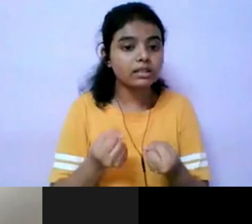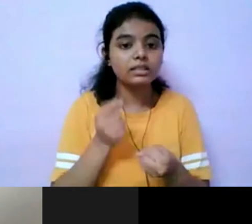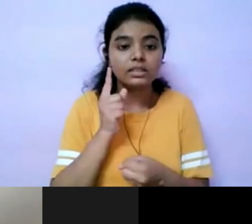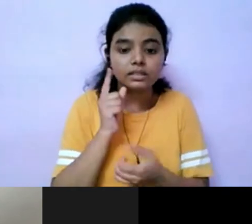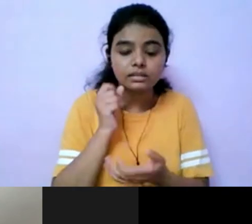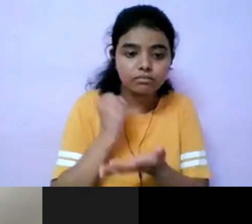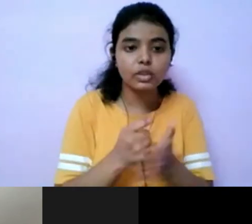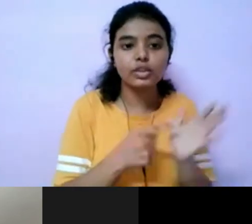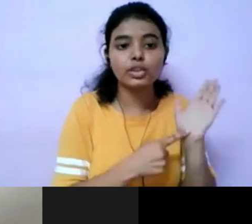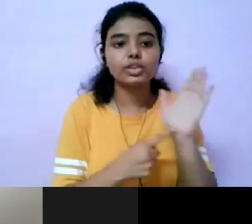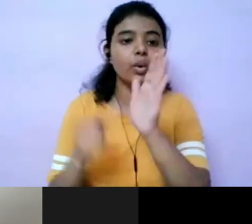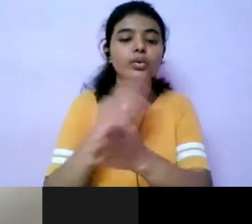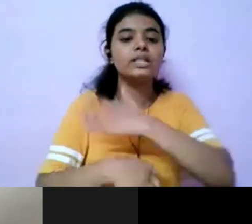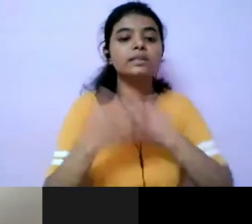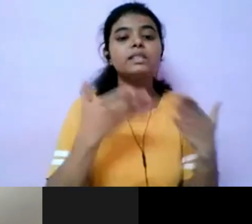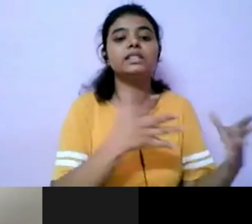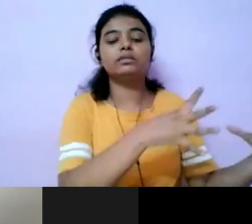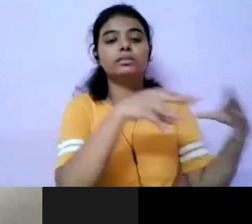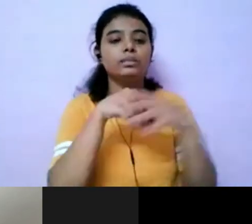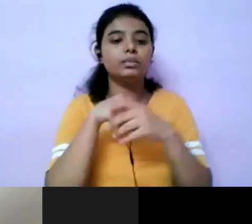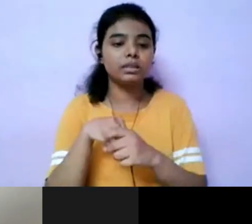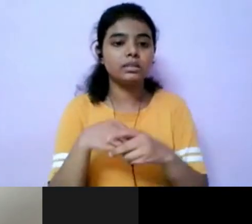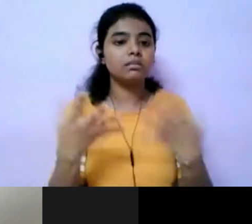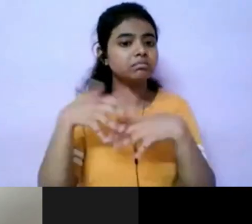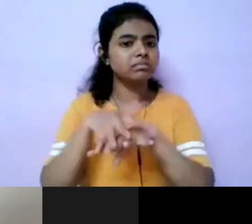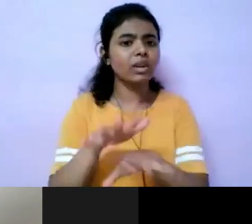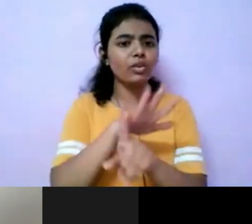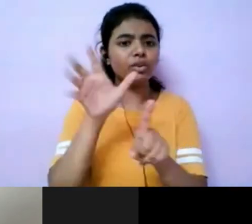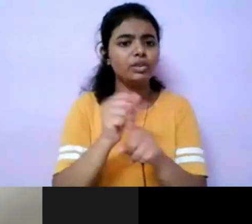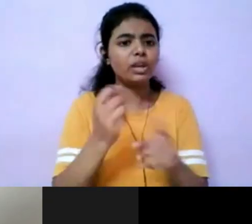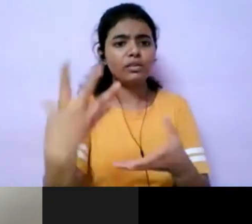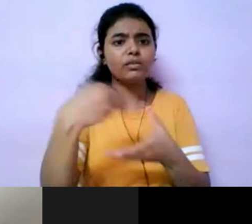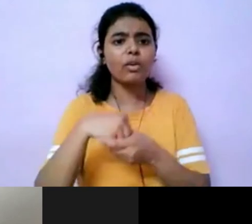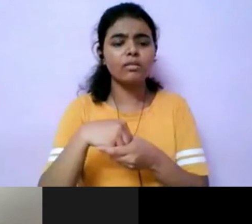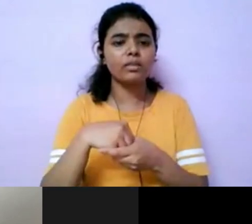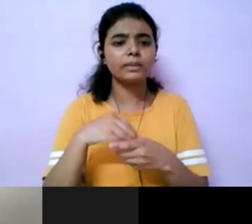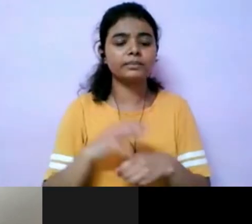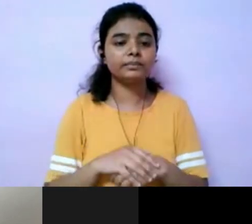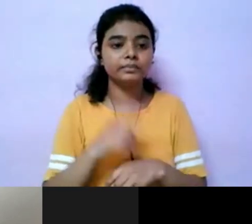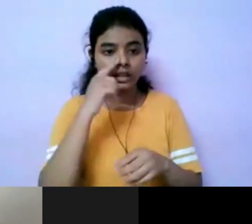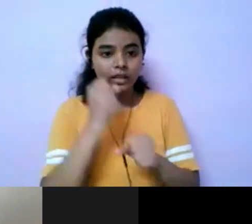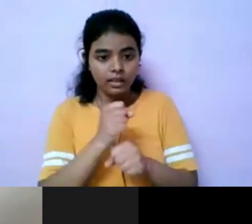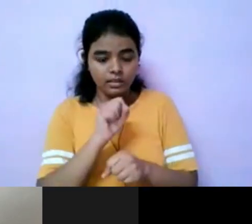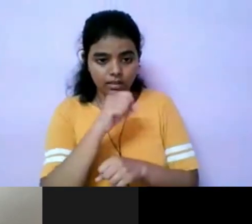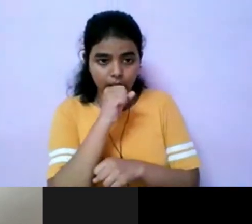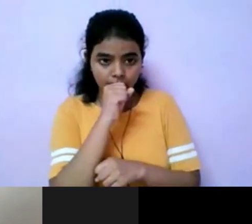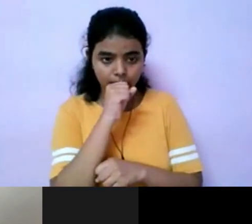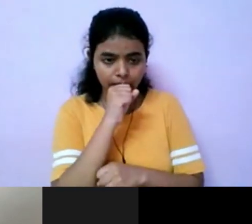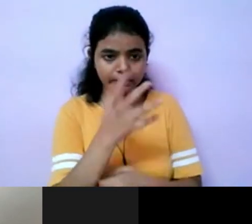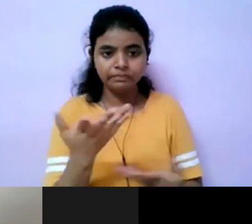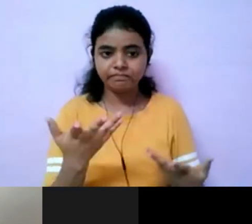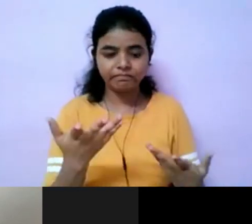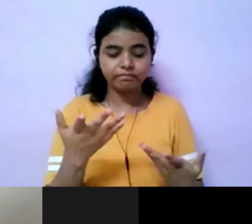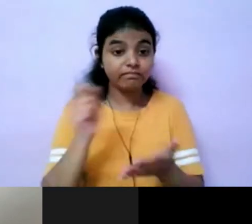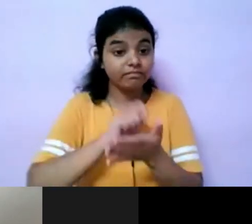of disability as part of mainstream culture. But unfortunately, even the characters